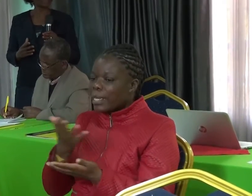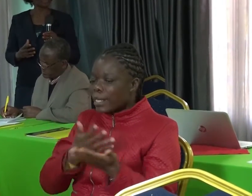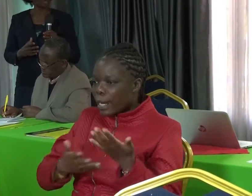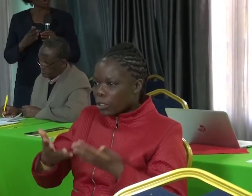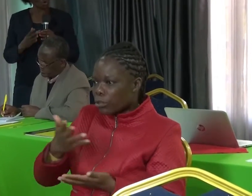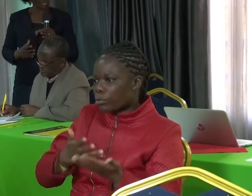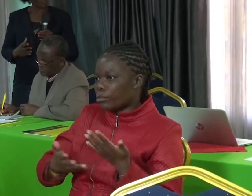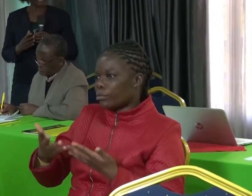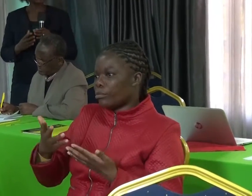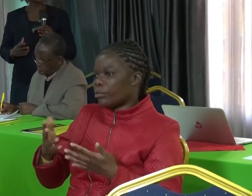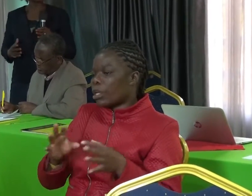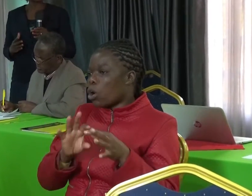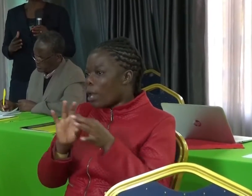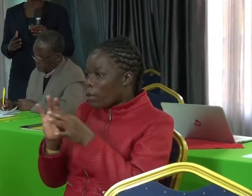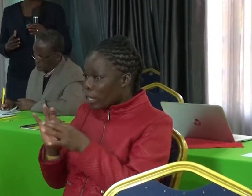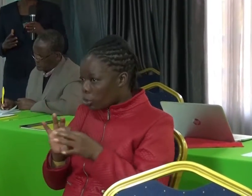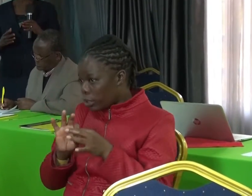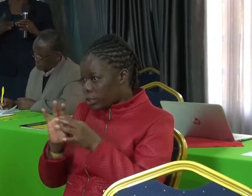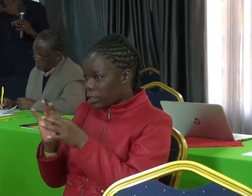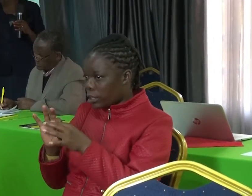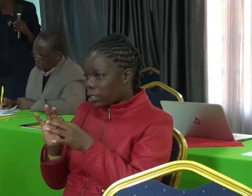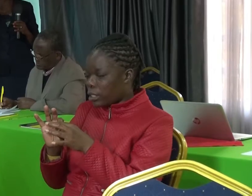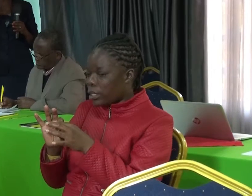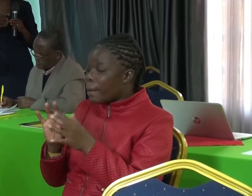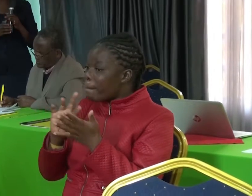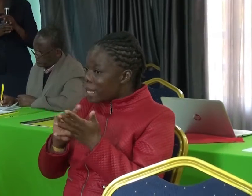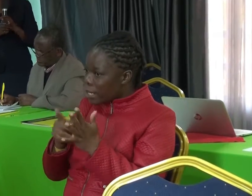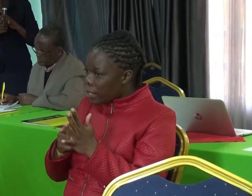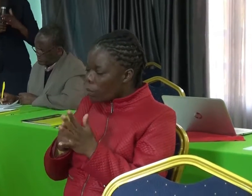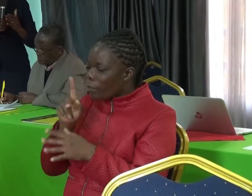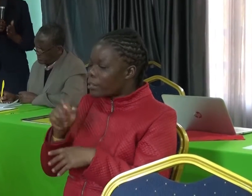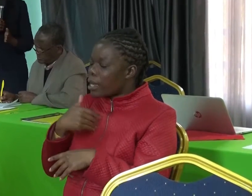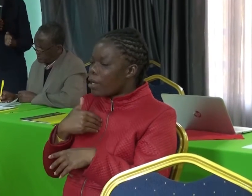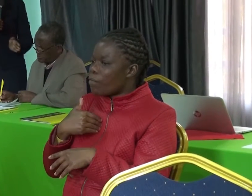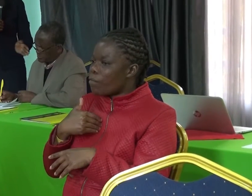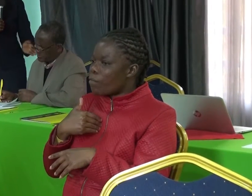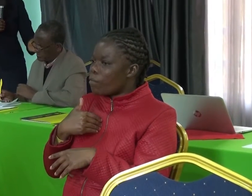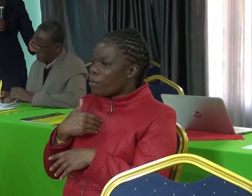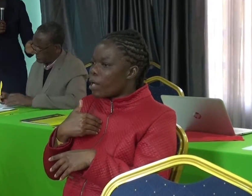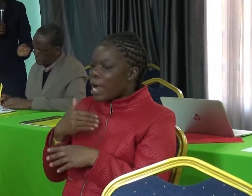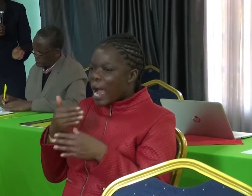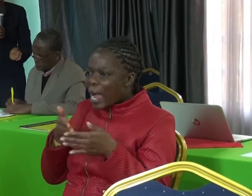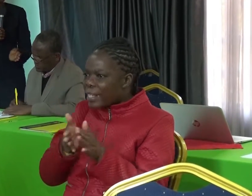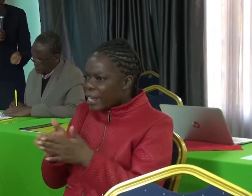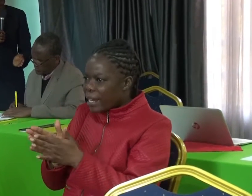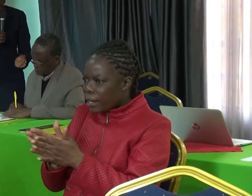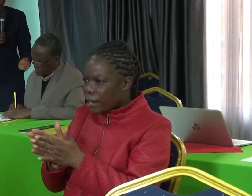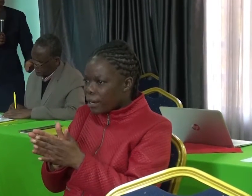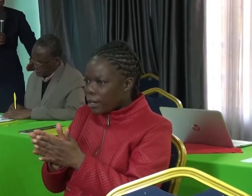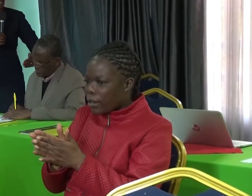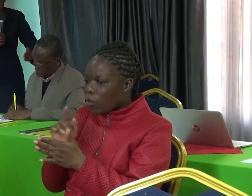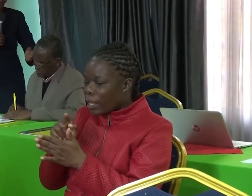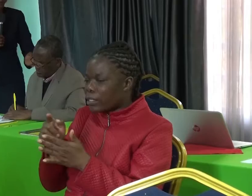interactions, collaborations. And so that means there must be an established channel of